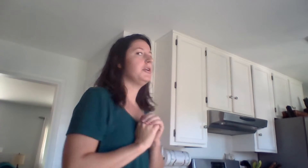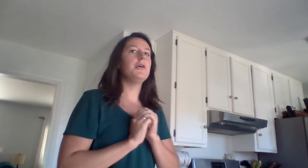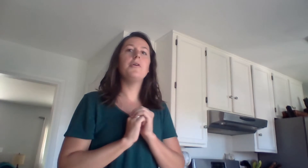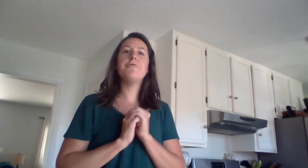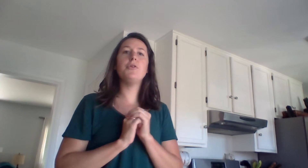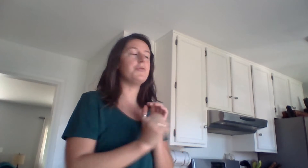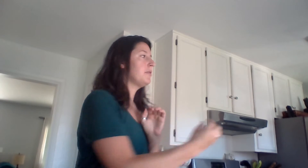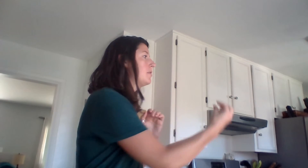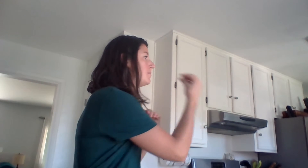food,